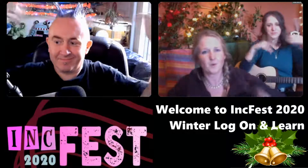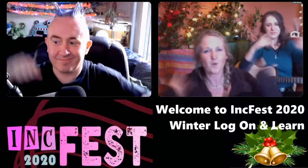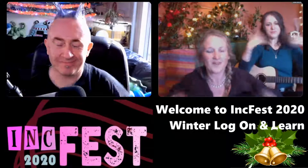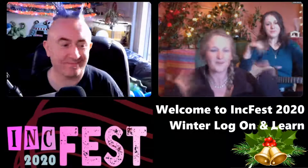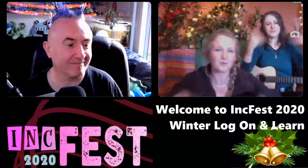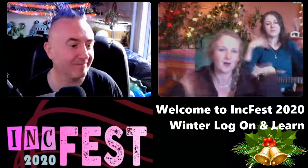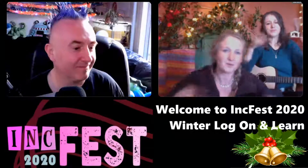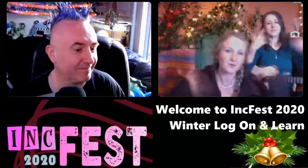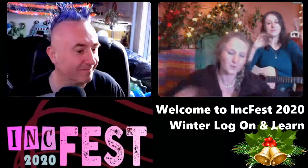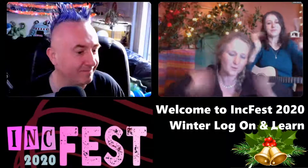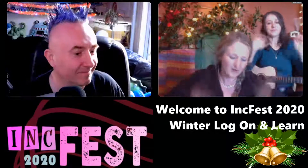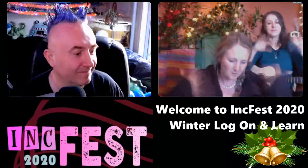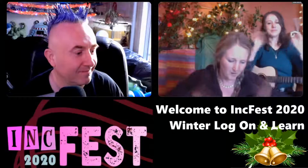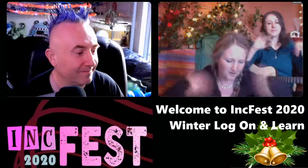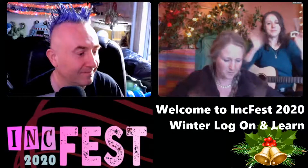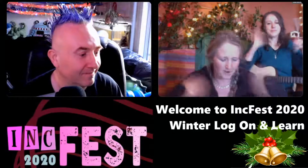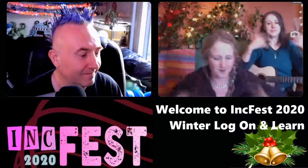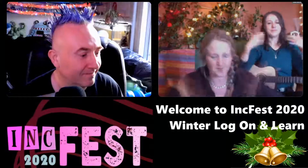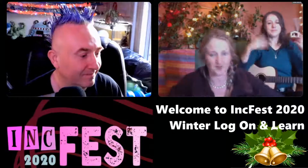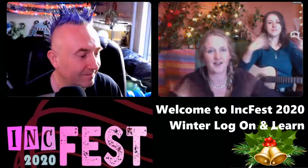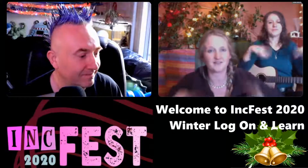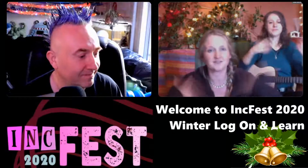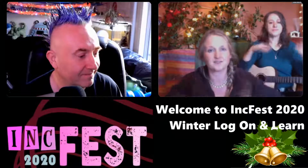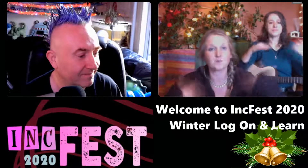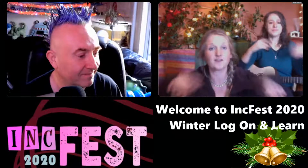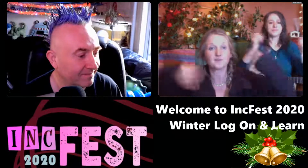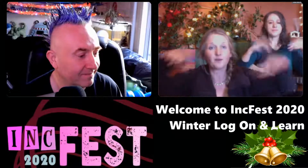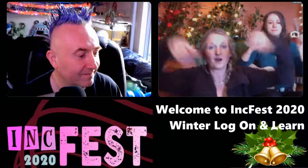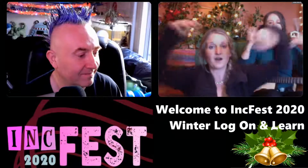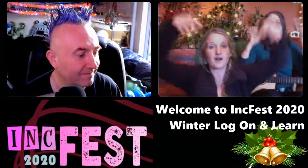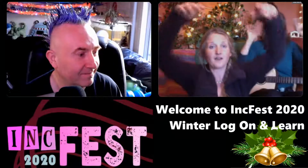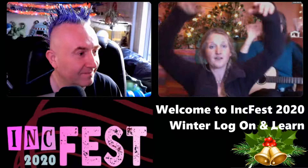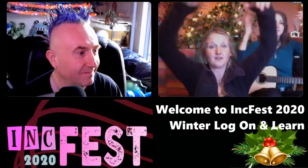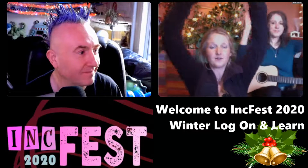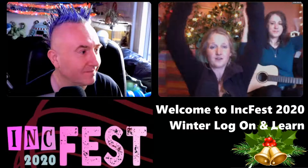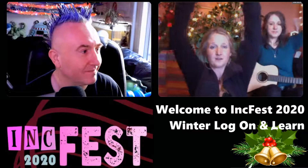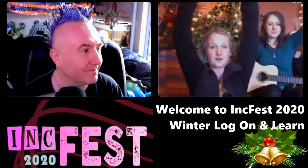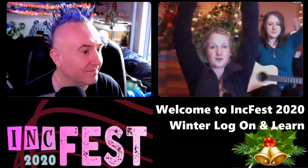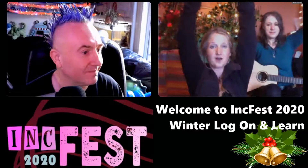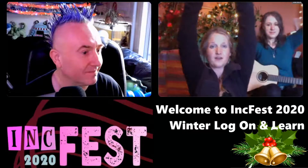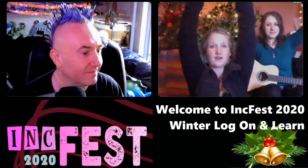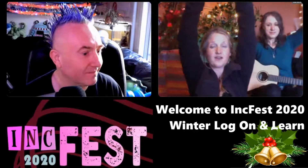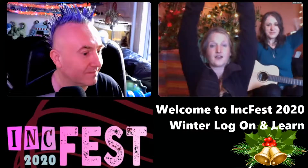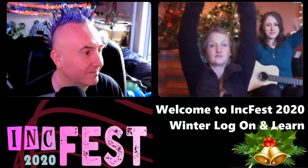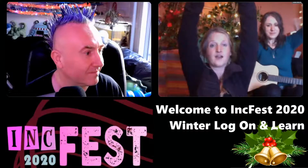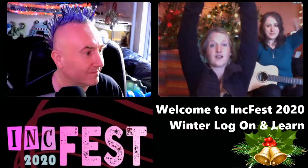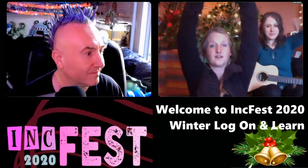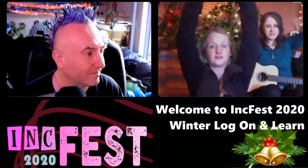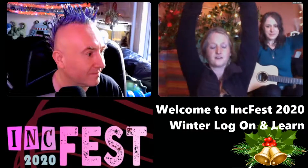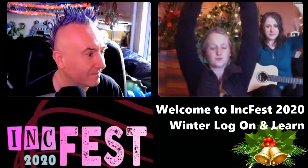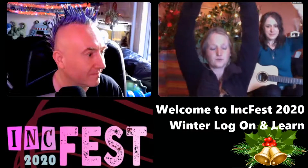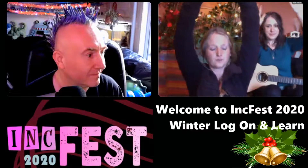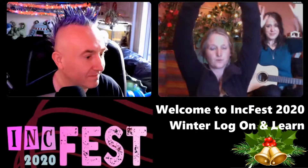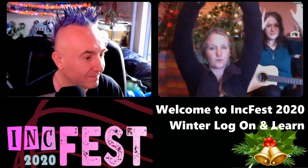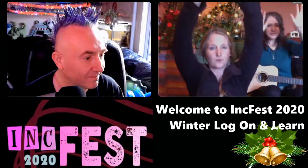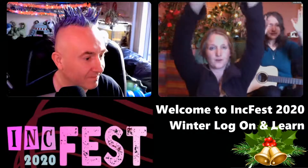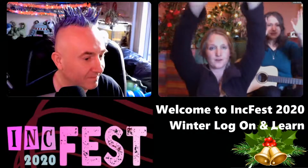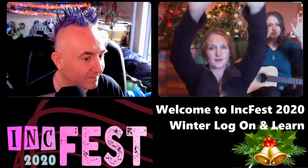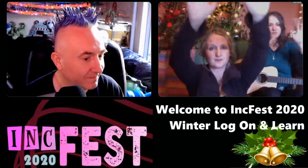Wake them up. Wake up your hands. Wake them up high. Wake them up high. And rain all the way down.